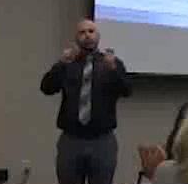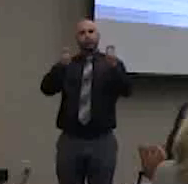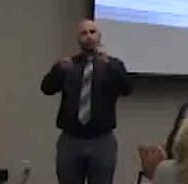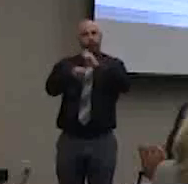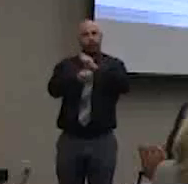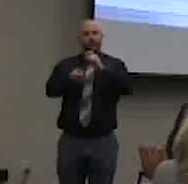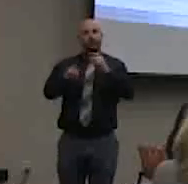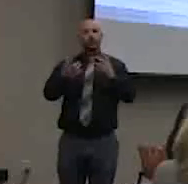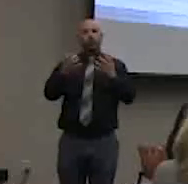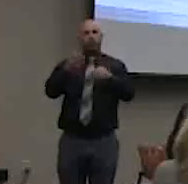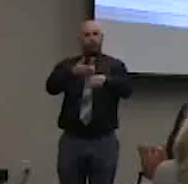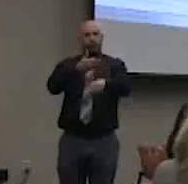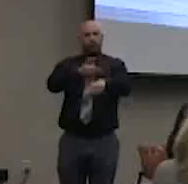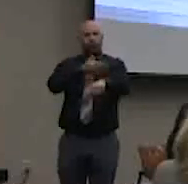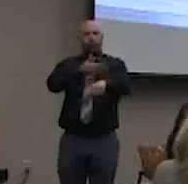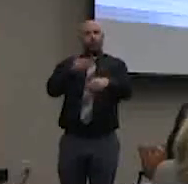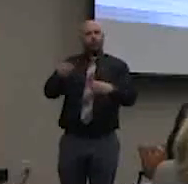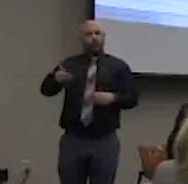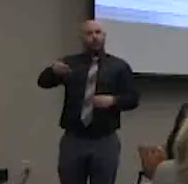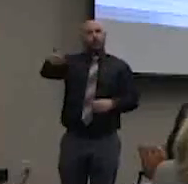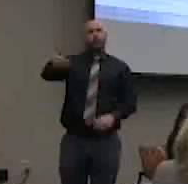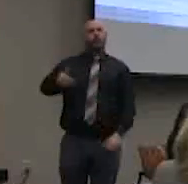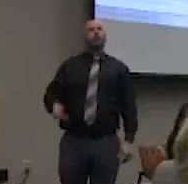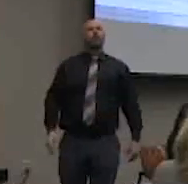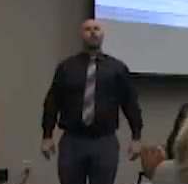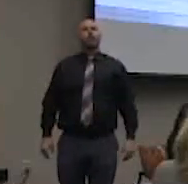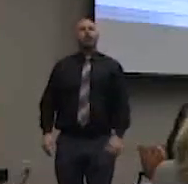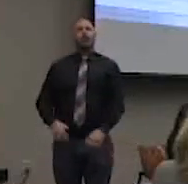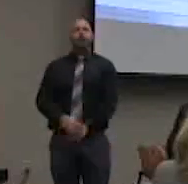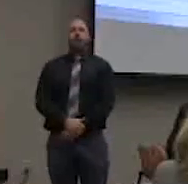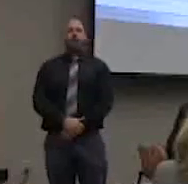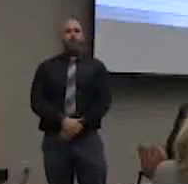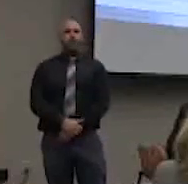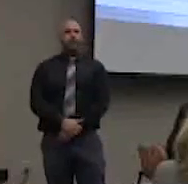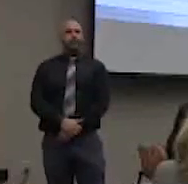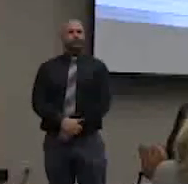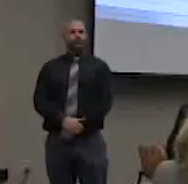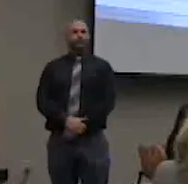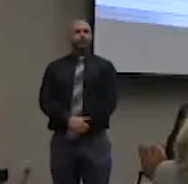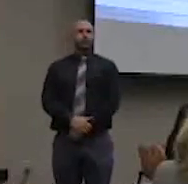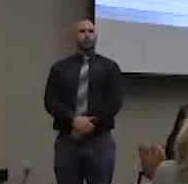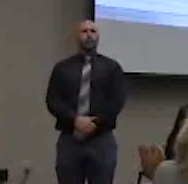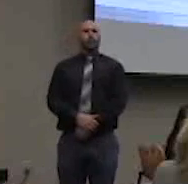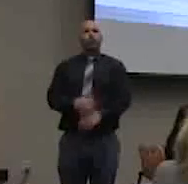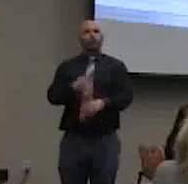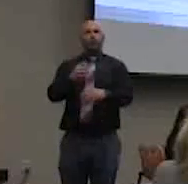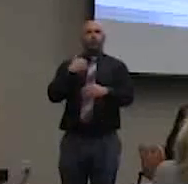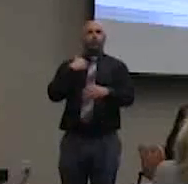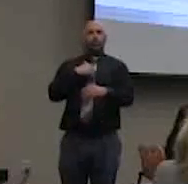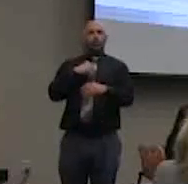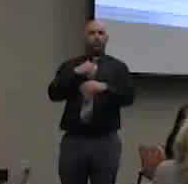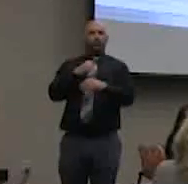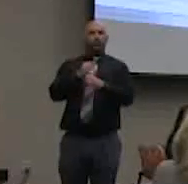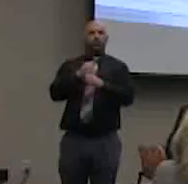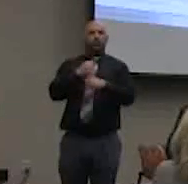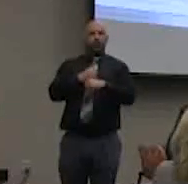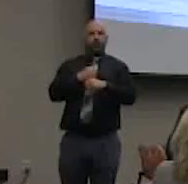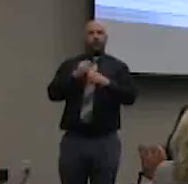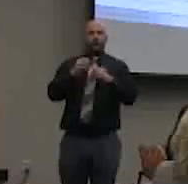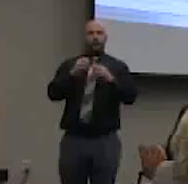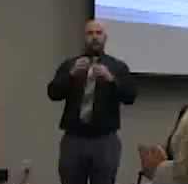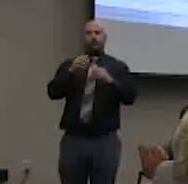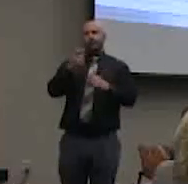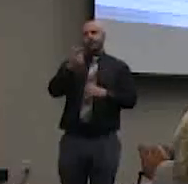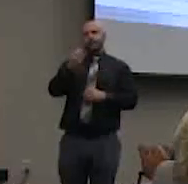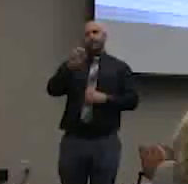time. We are creating what we're calling Get Ready, credit to National Hotel for this name. A play on